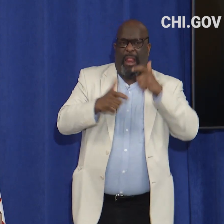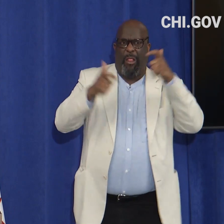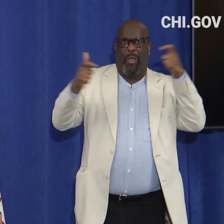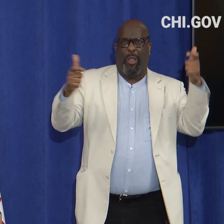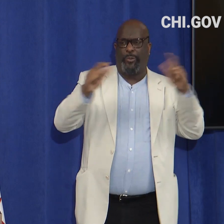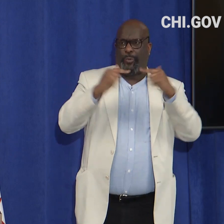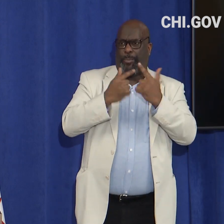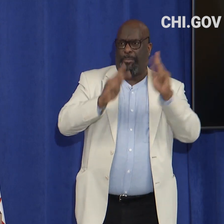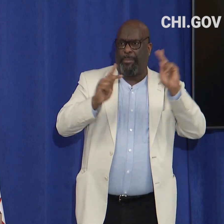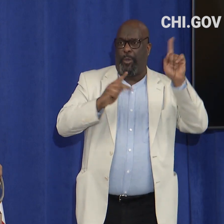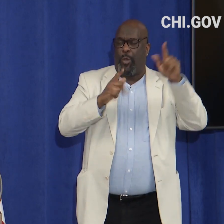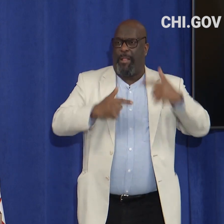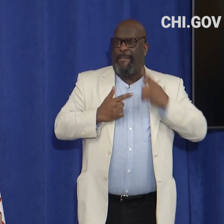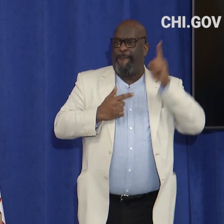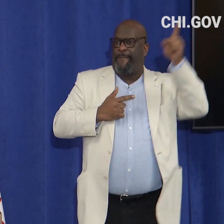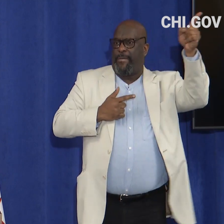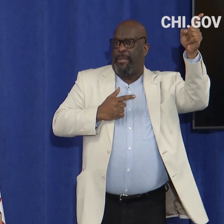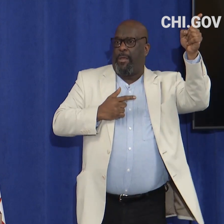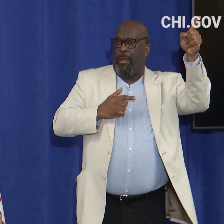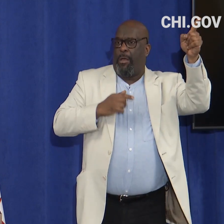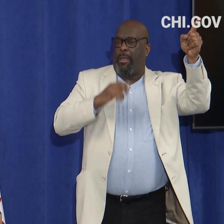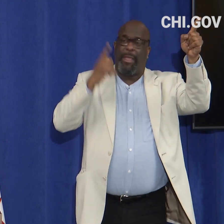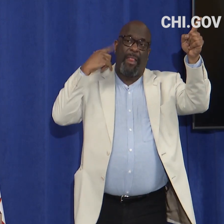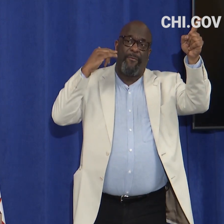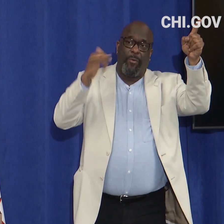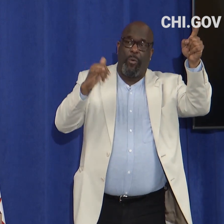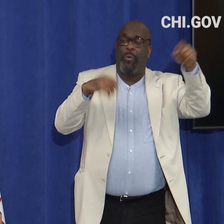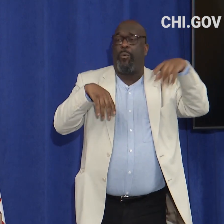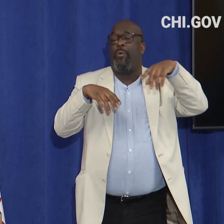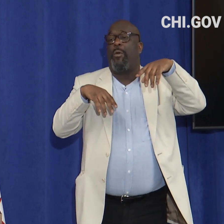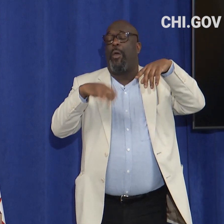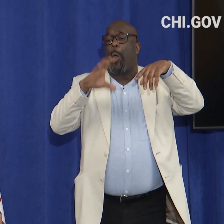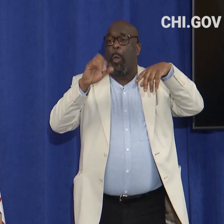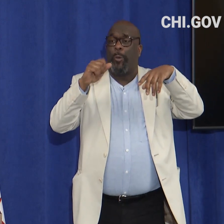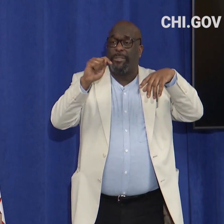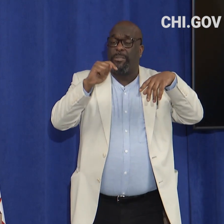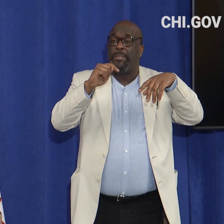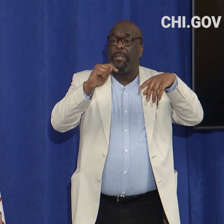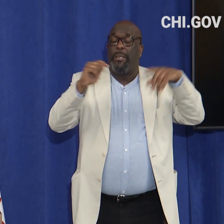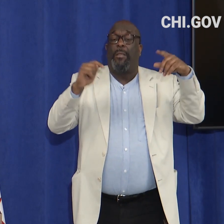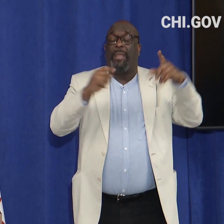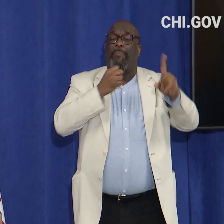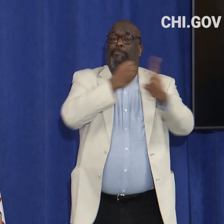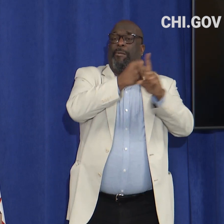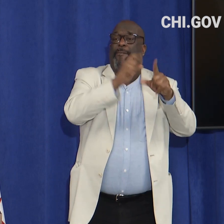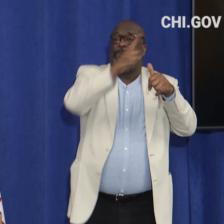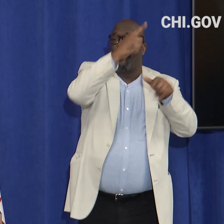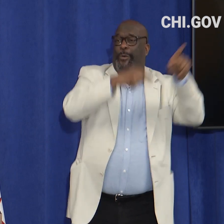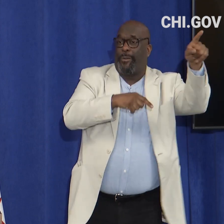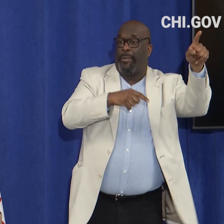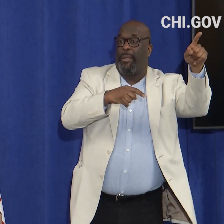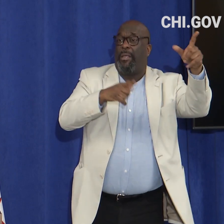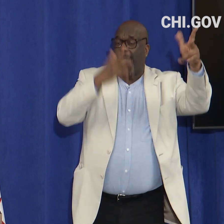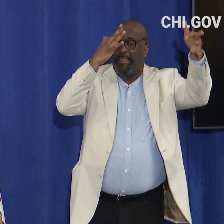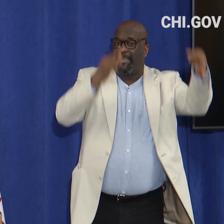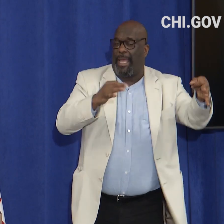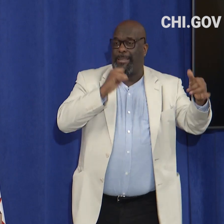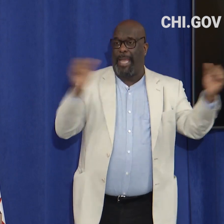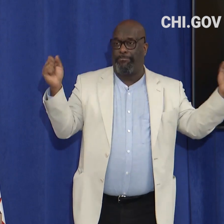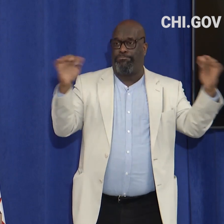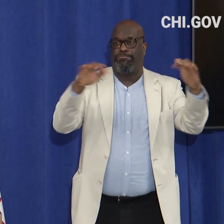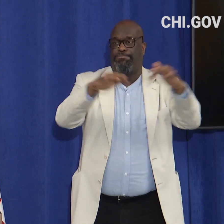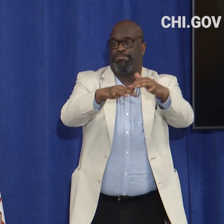on the coast where they got hit before we did. They, I think, wisely chose not to gather in